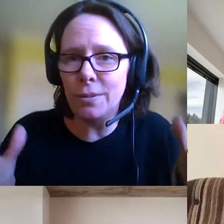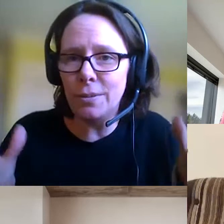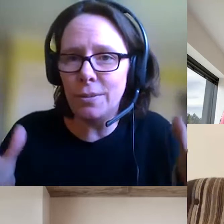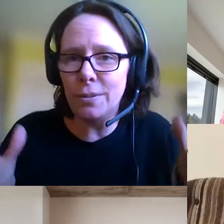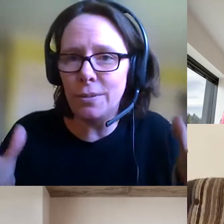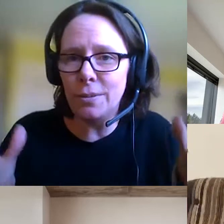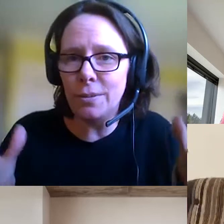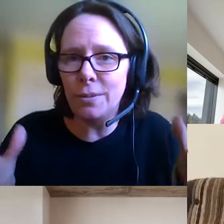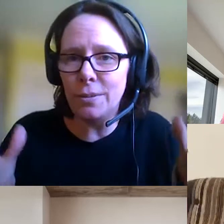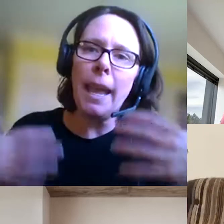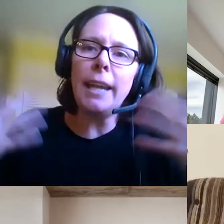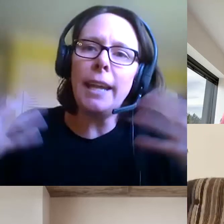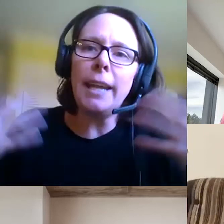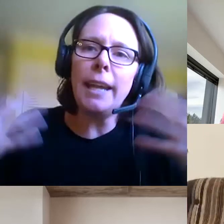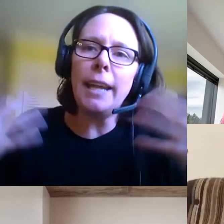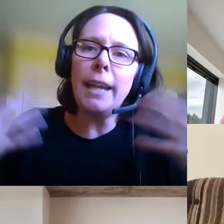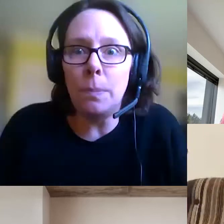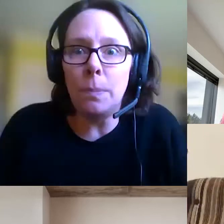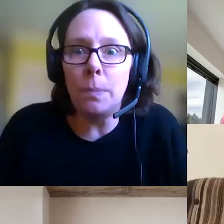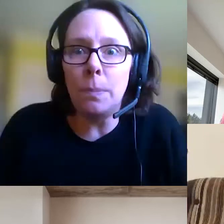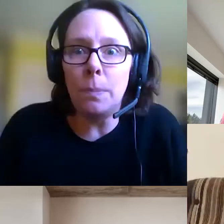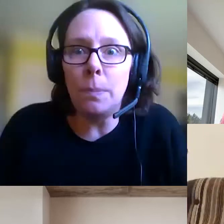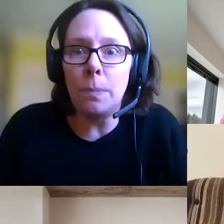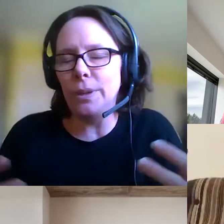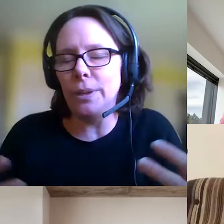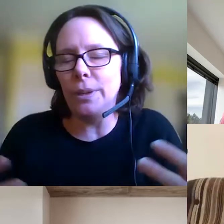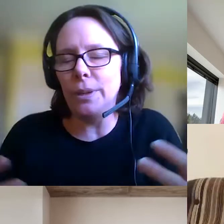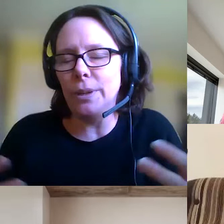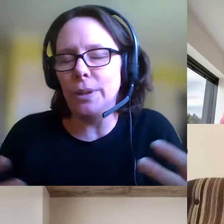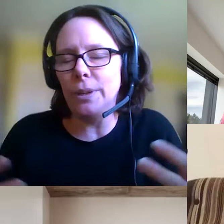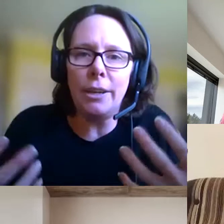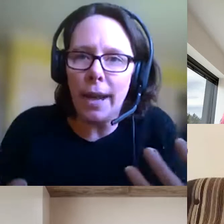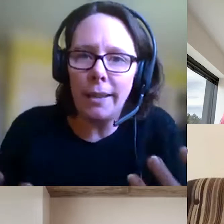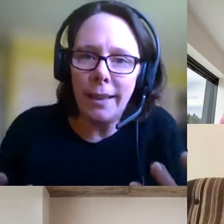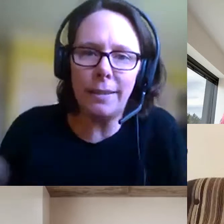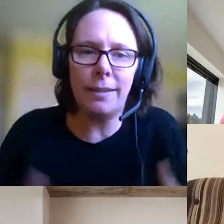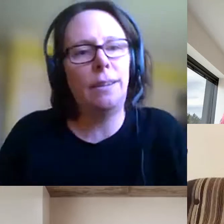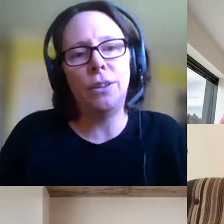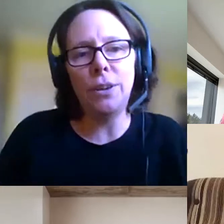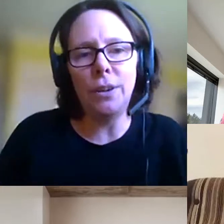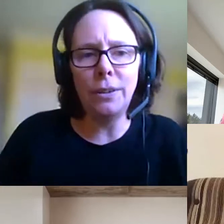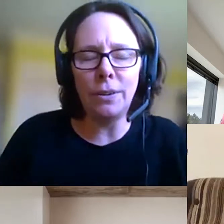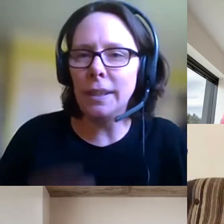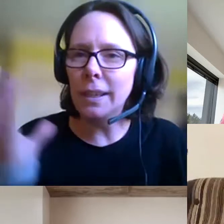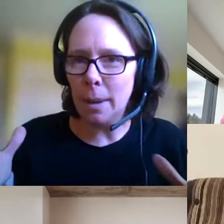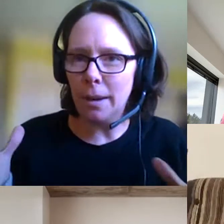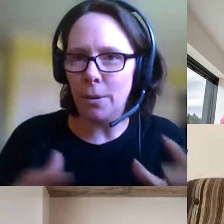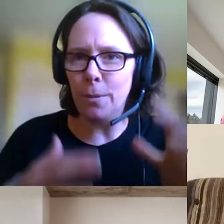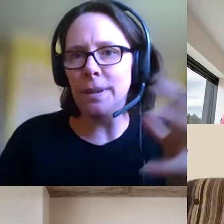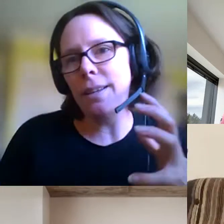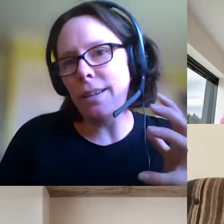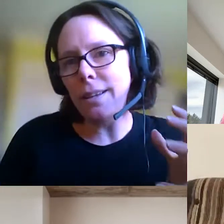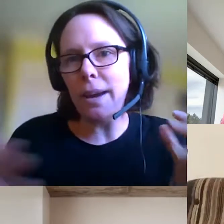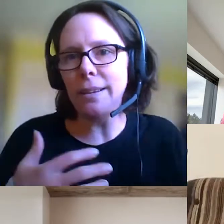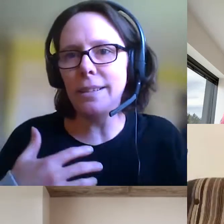two presentations, how do you put that into practice? You know, when you're reading a book, how do you add that? Thinking about